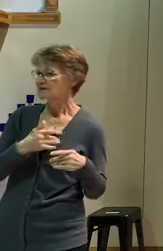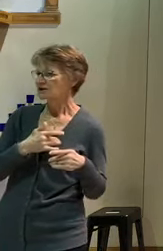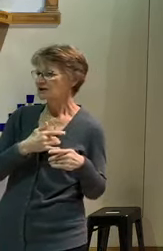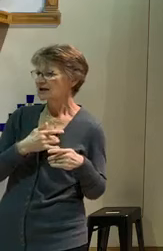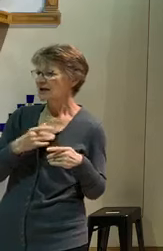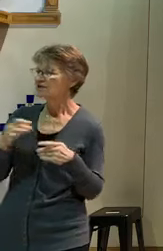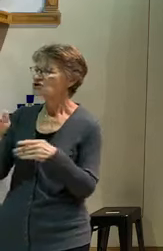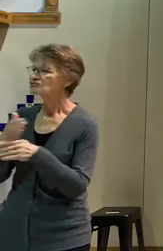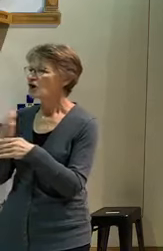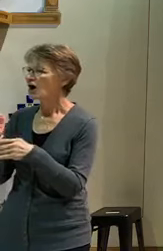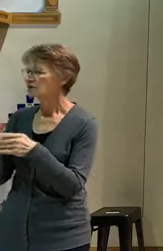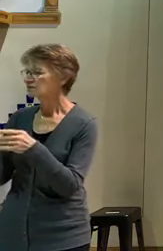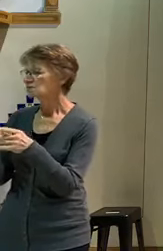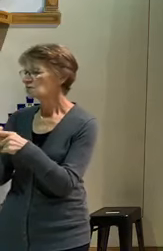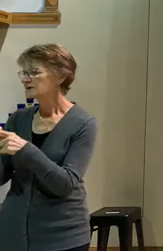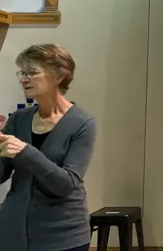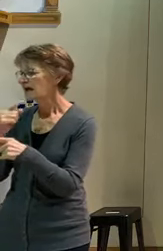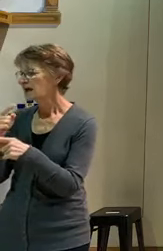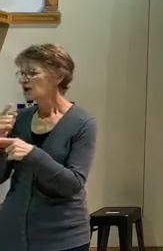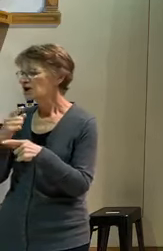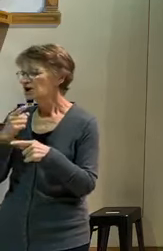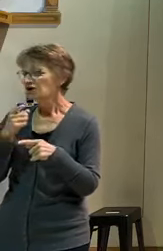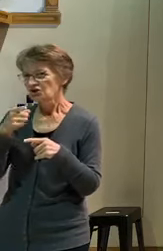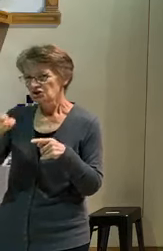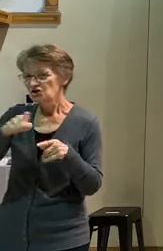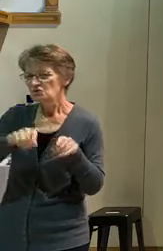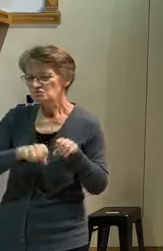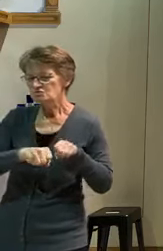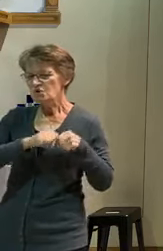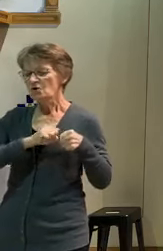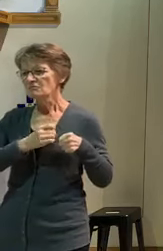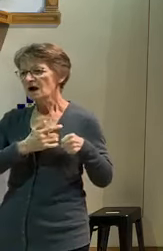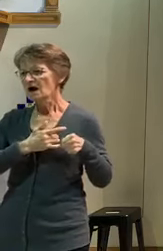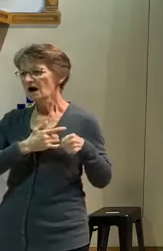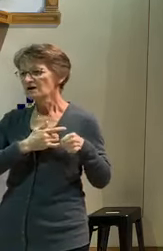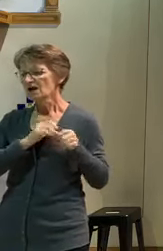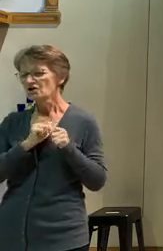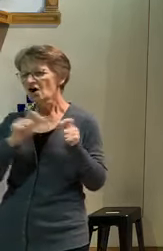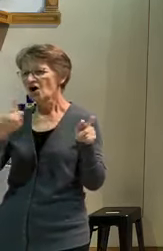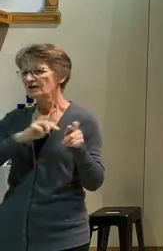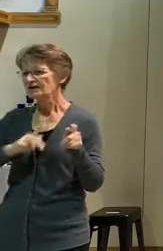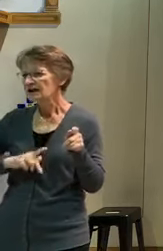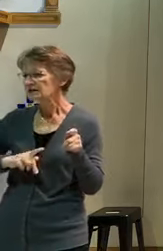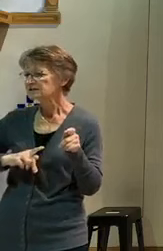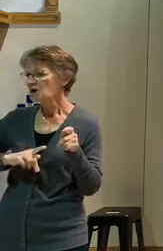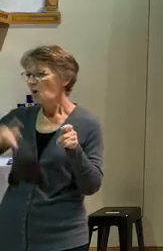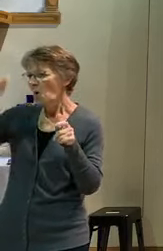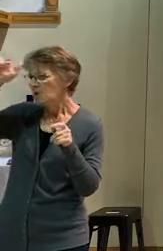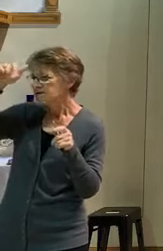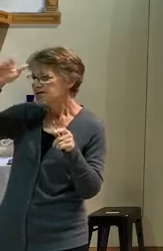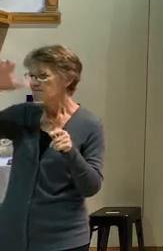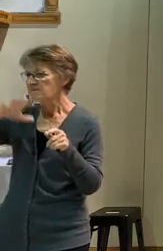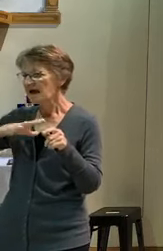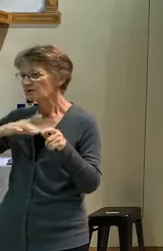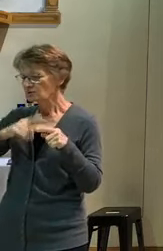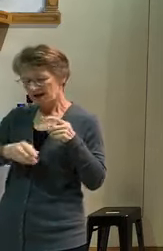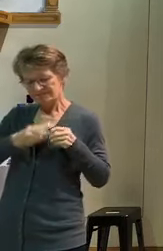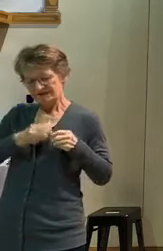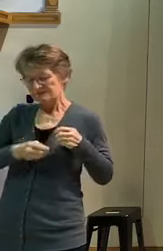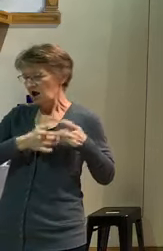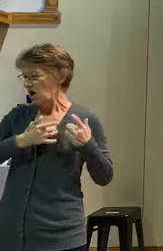broke my heart. And all of the king's horses and all of the king's men couldn't put my heart back together